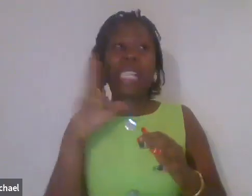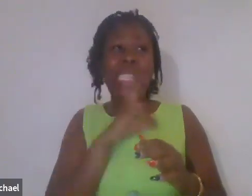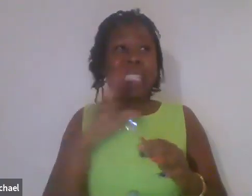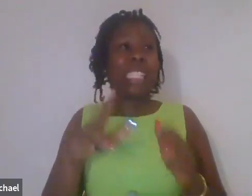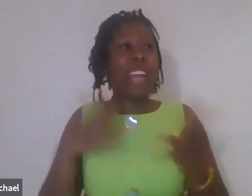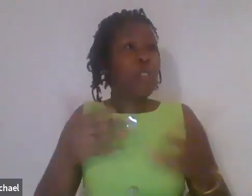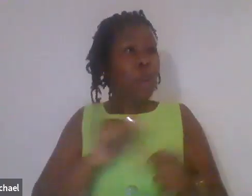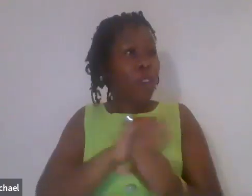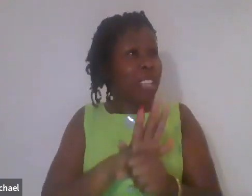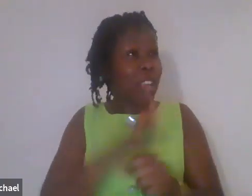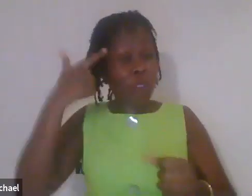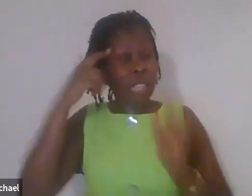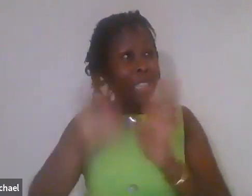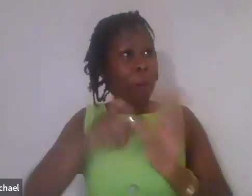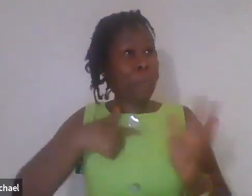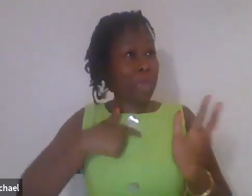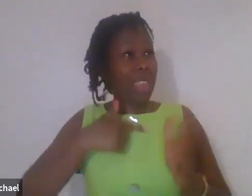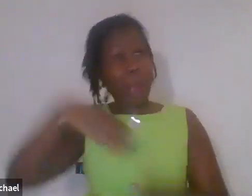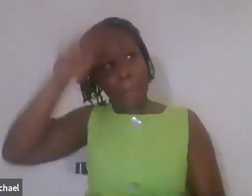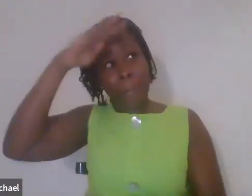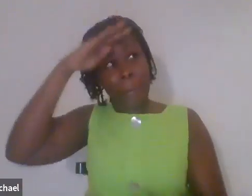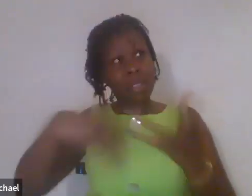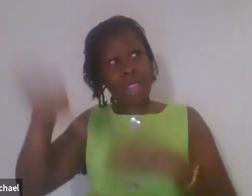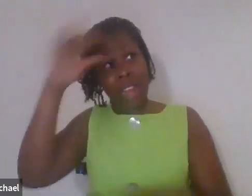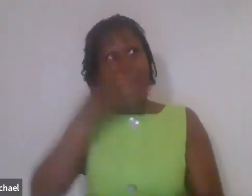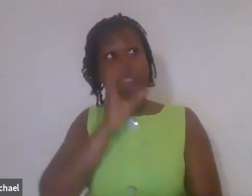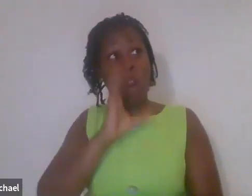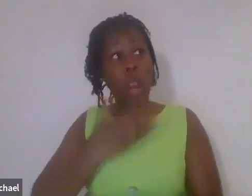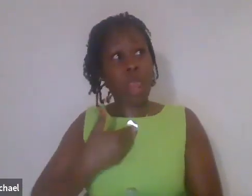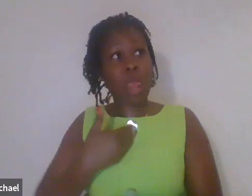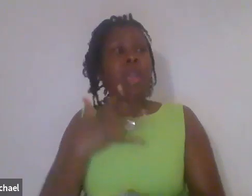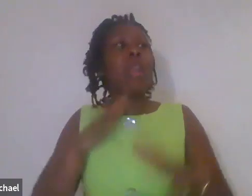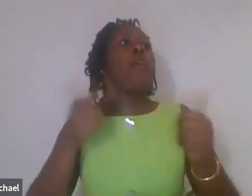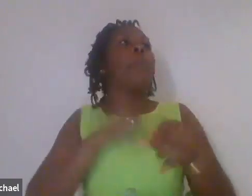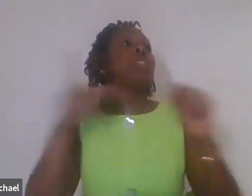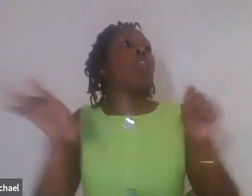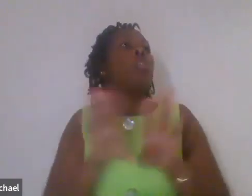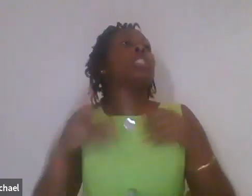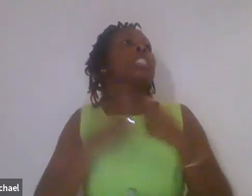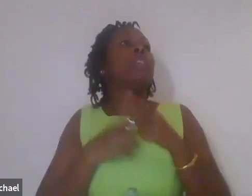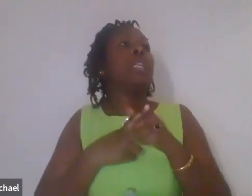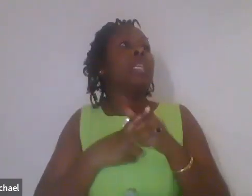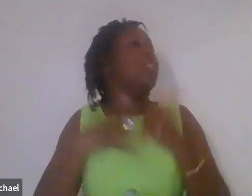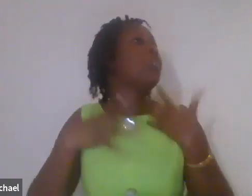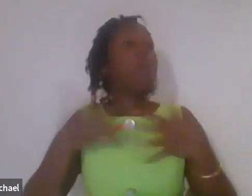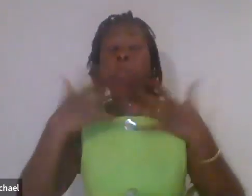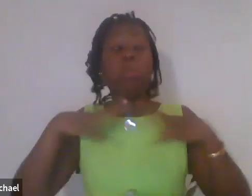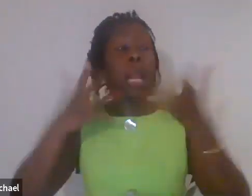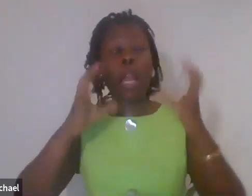it's about business, the for risks. example, me, I'm And now, in the restaurant, there's so many things